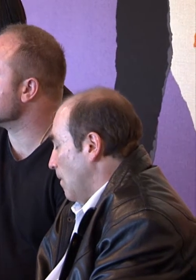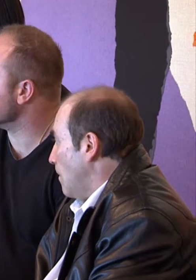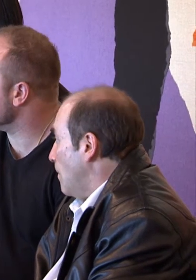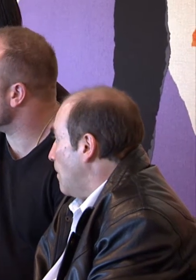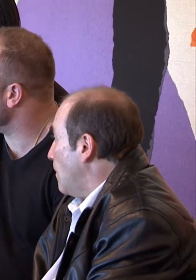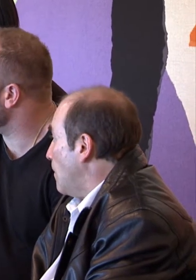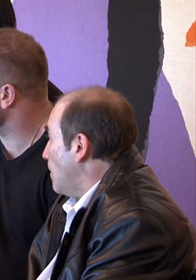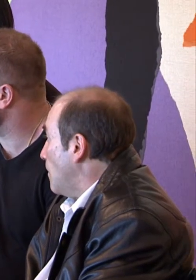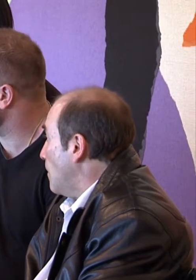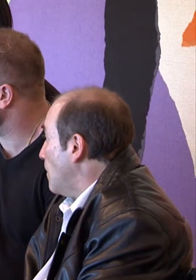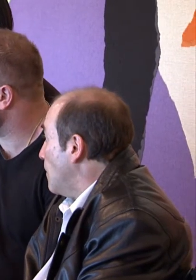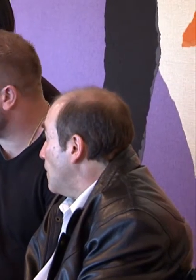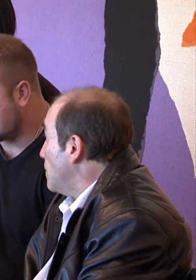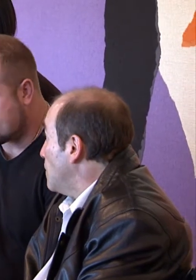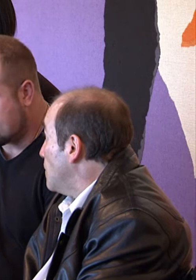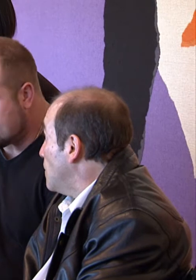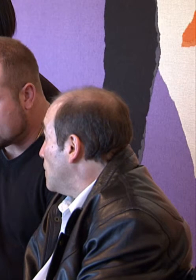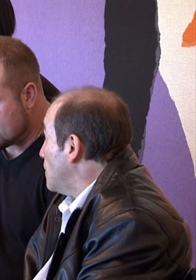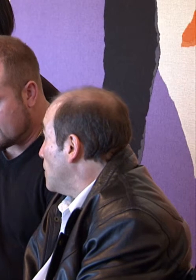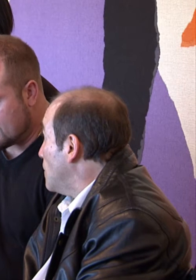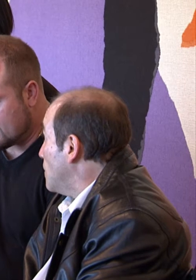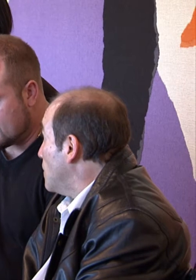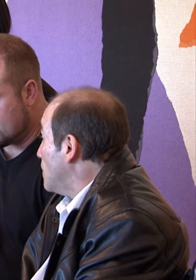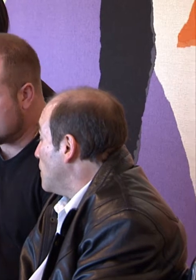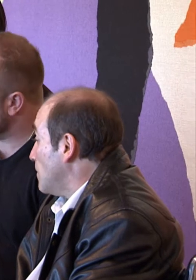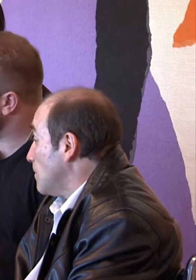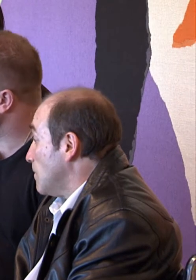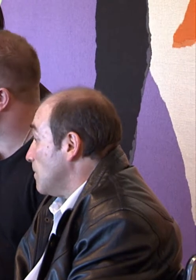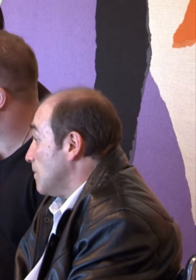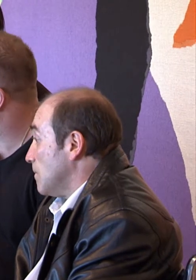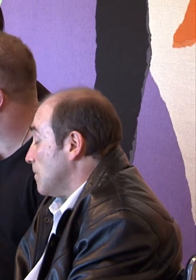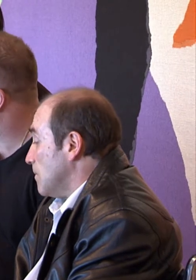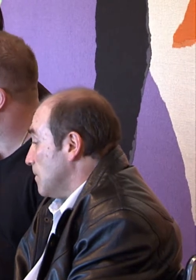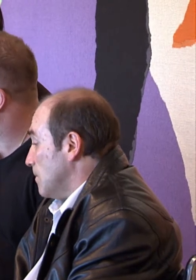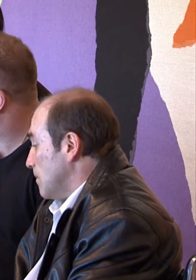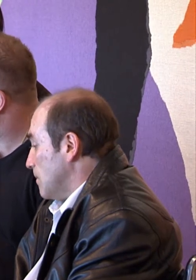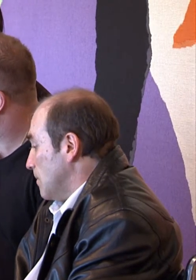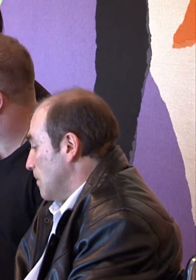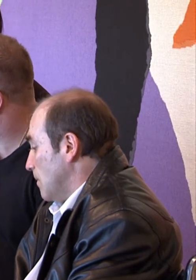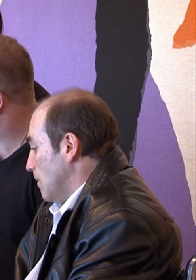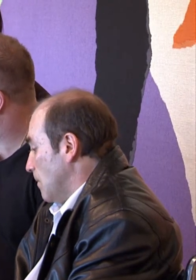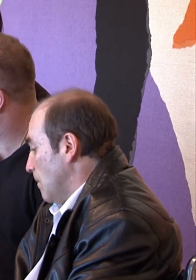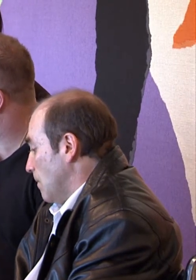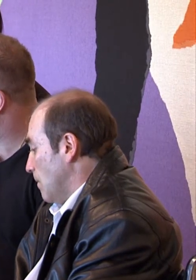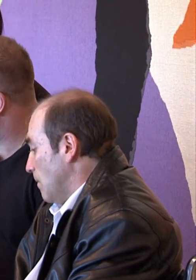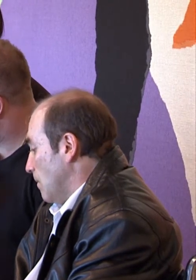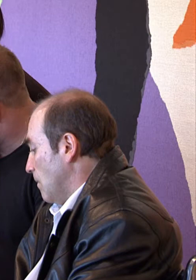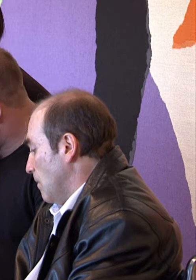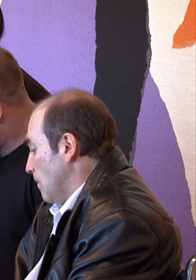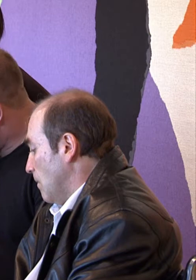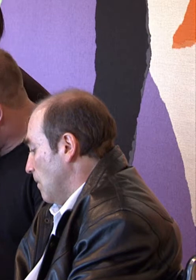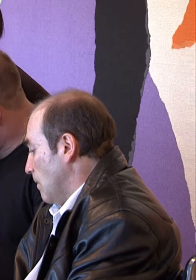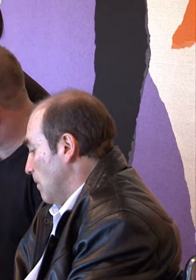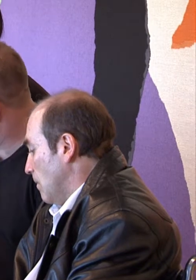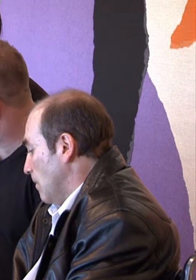his I paint the ghostly gums. I'm Clancy on his horse, Ned